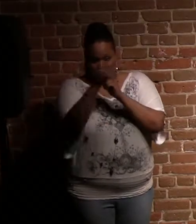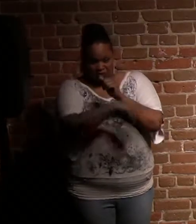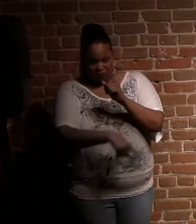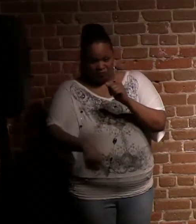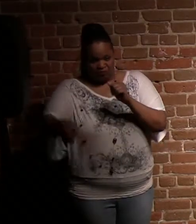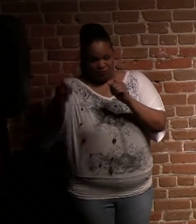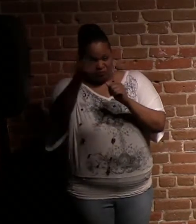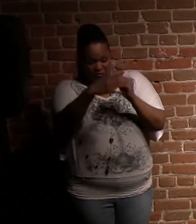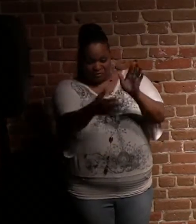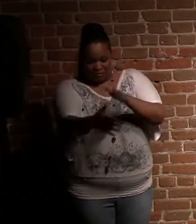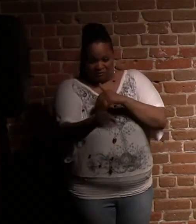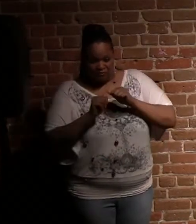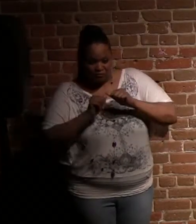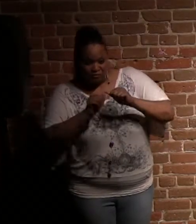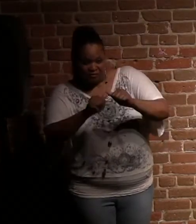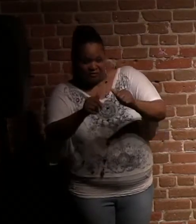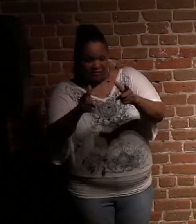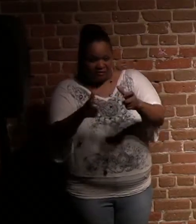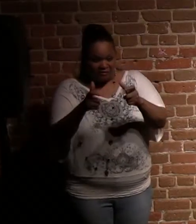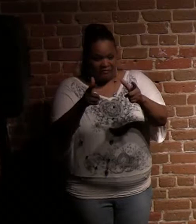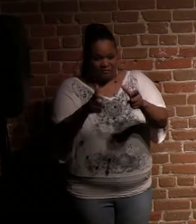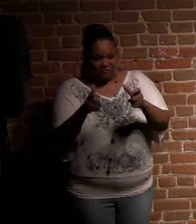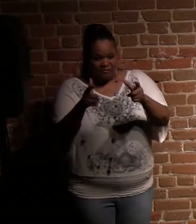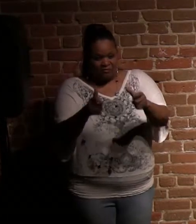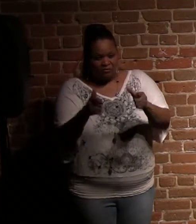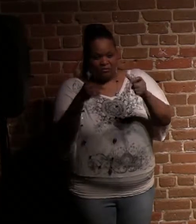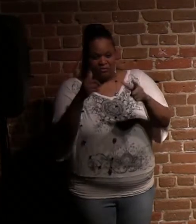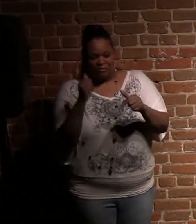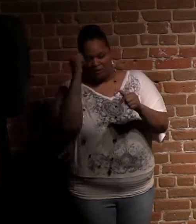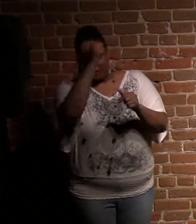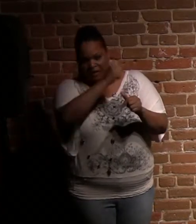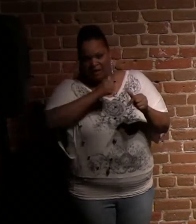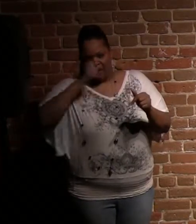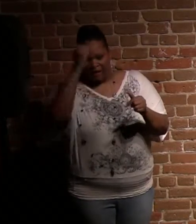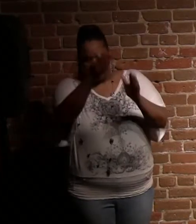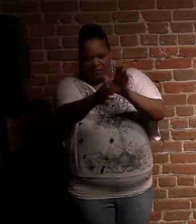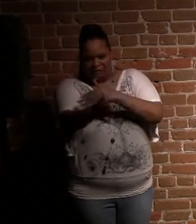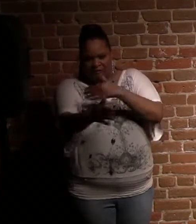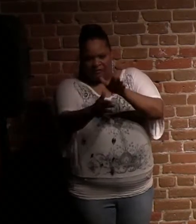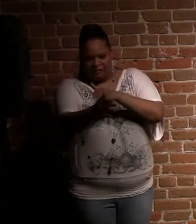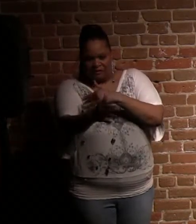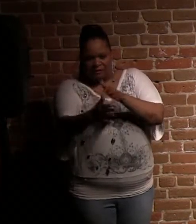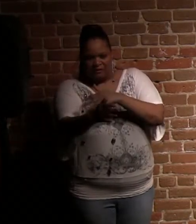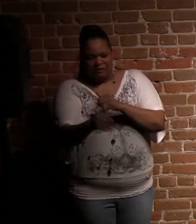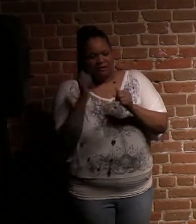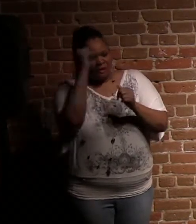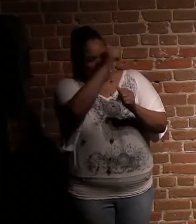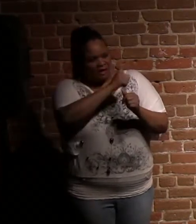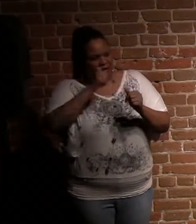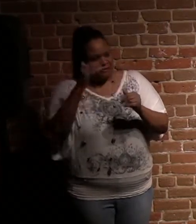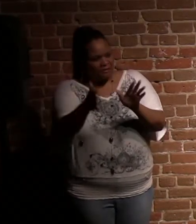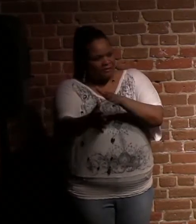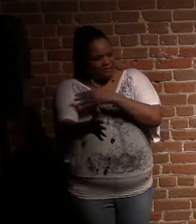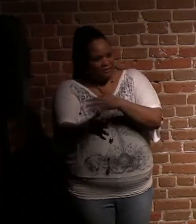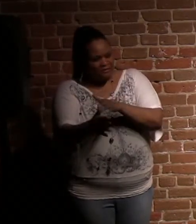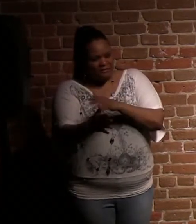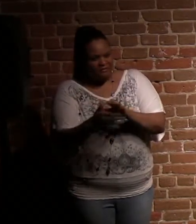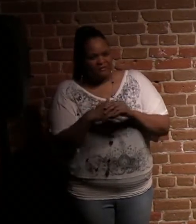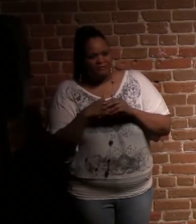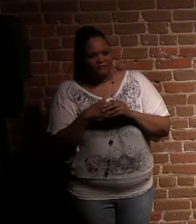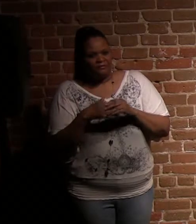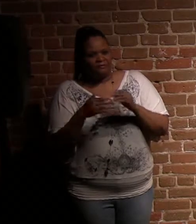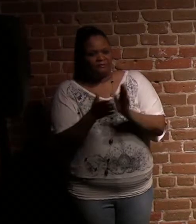and faster and dancing faster and faster. Jai Hanumana, Jai Hanumana, Jai Hanumana,